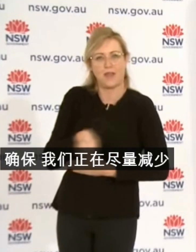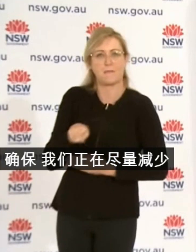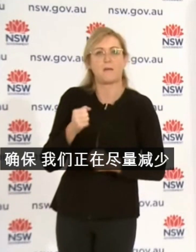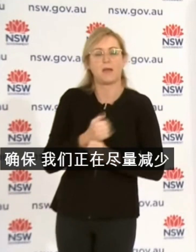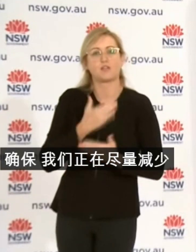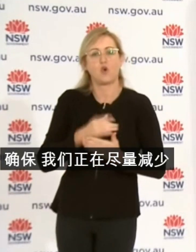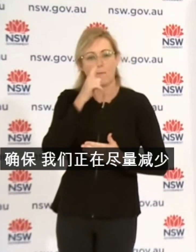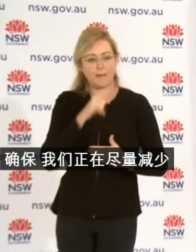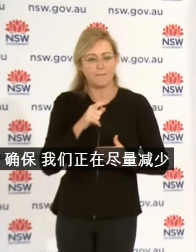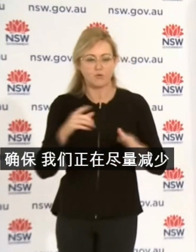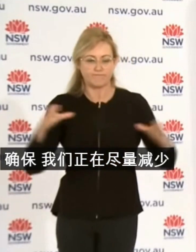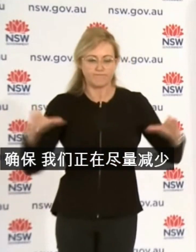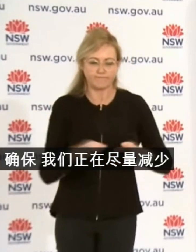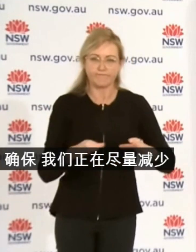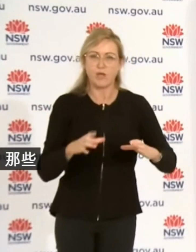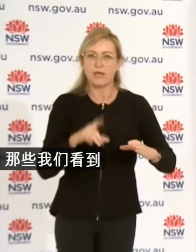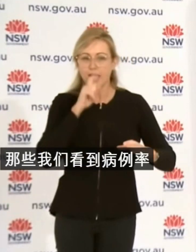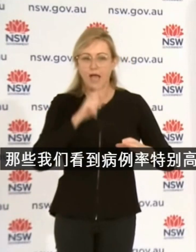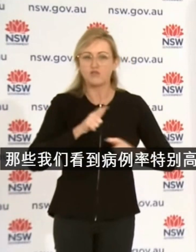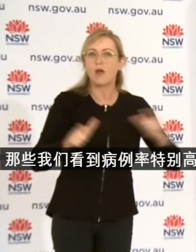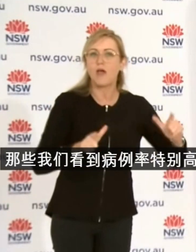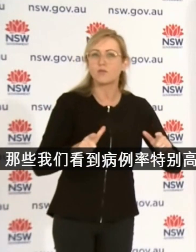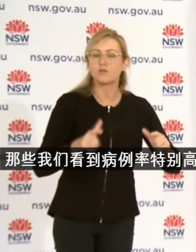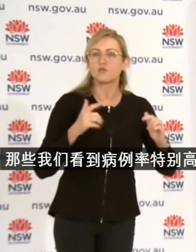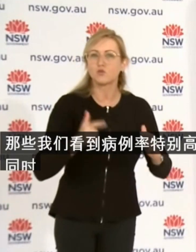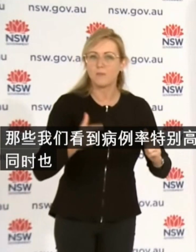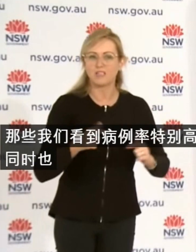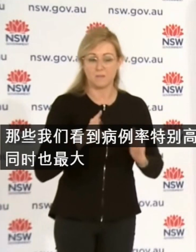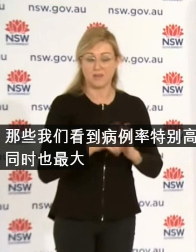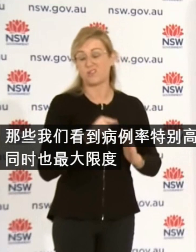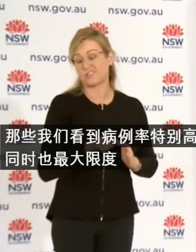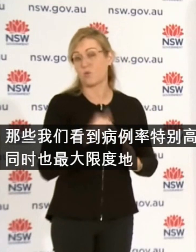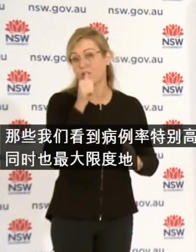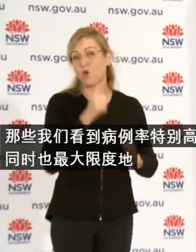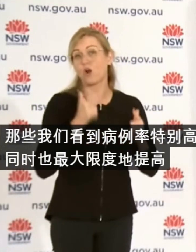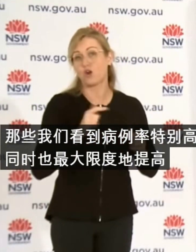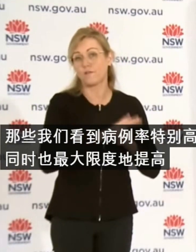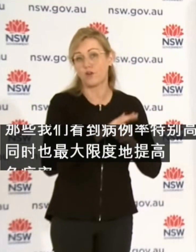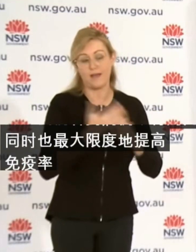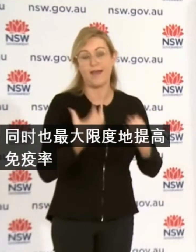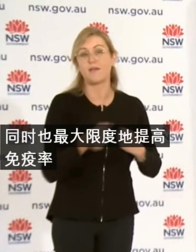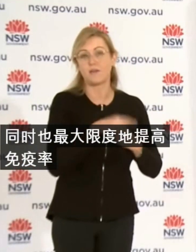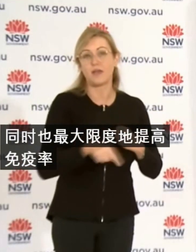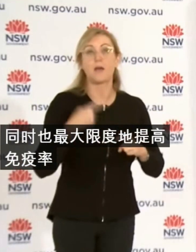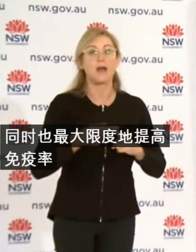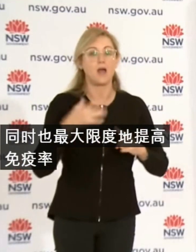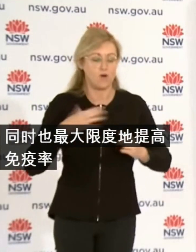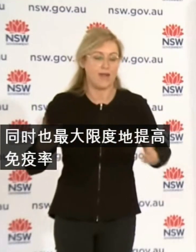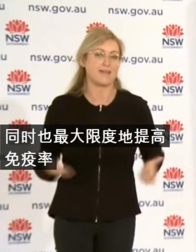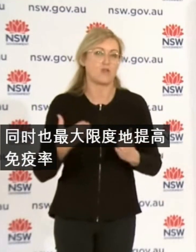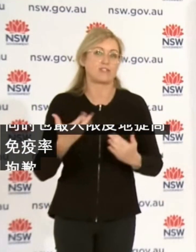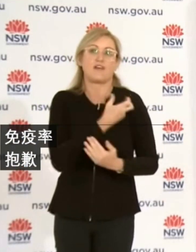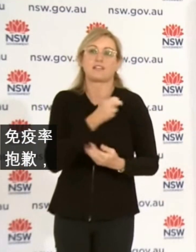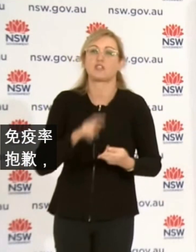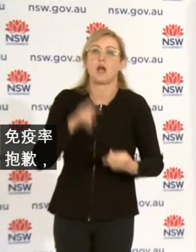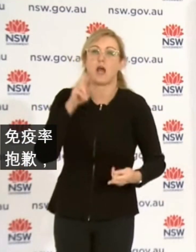minimising movements within those particular areas, that we're seeing particularly high rates of cases, but also to maximise immunisation rates. Dr.